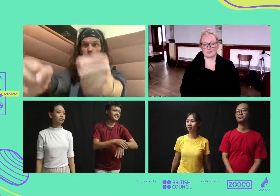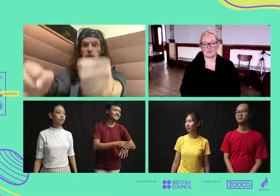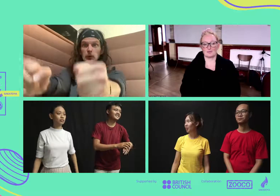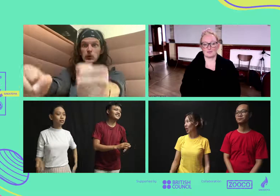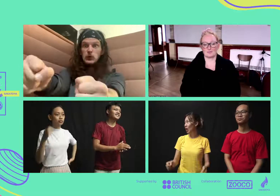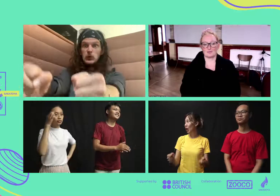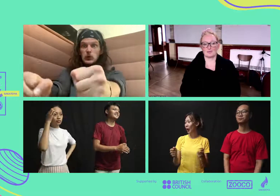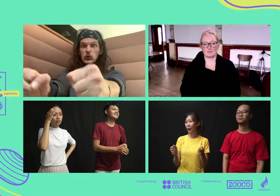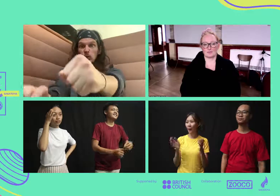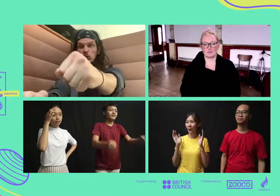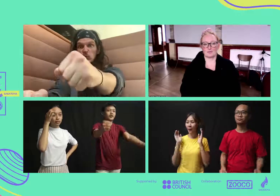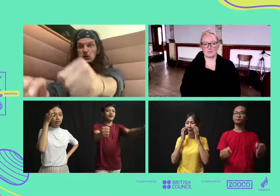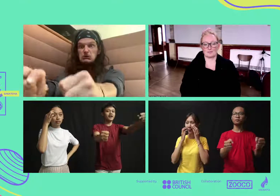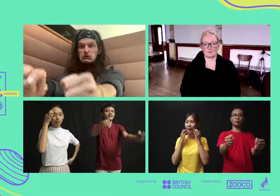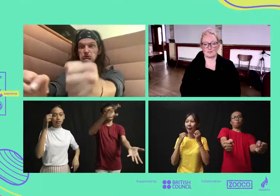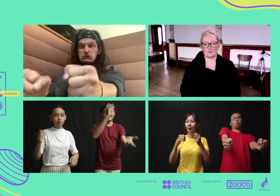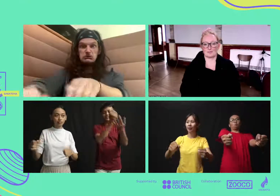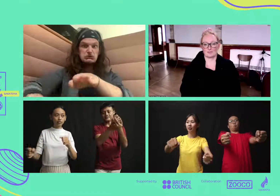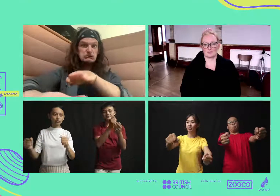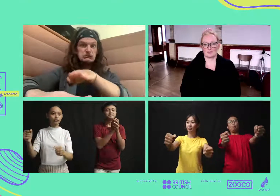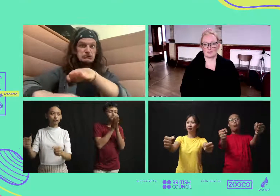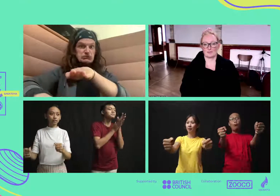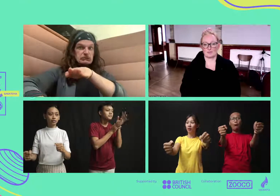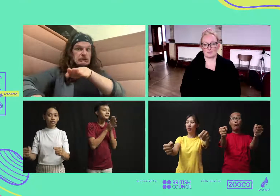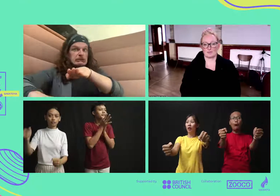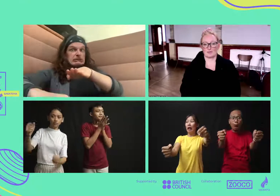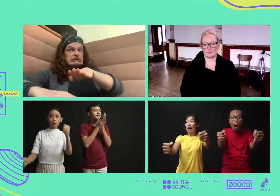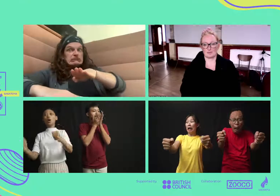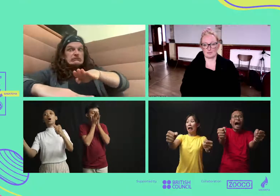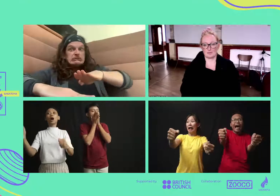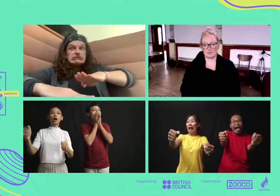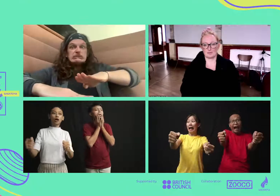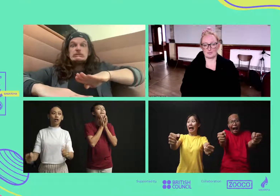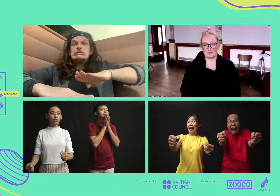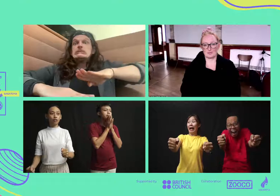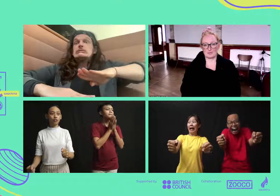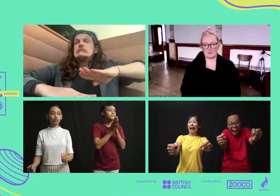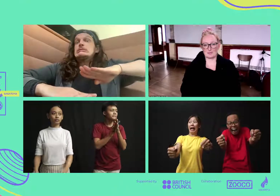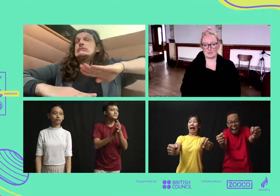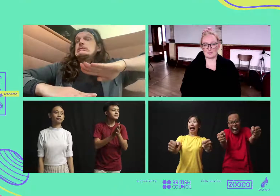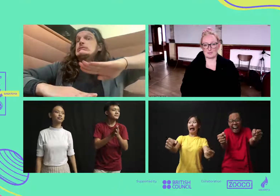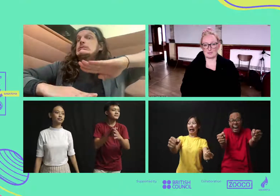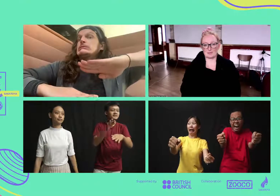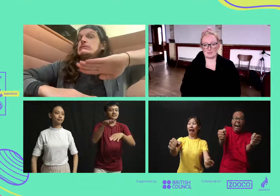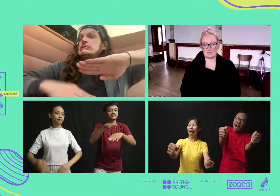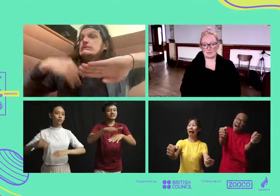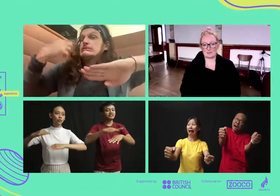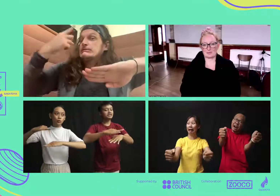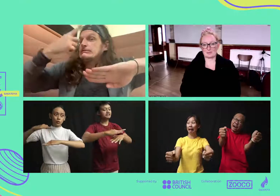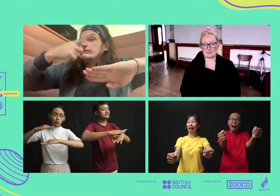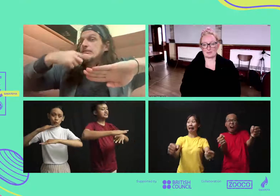have a close-up on the driver in the car and then go back to the wide shot of the car outside.